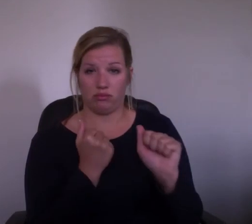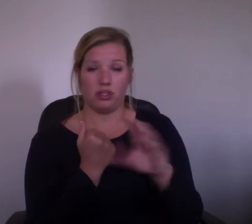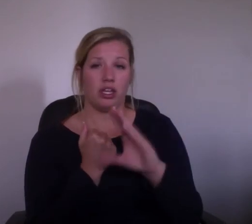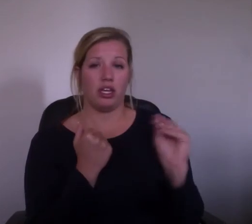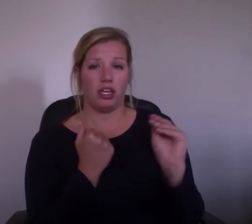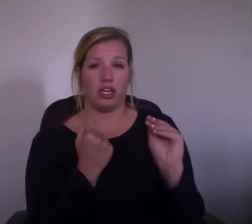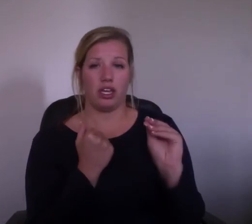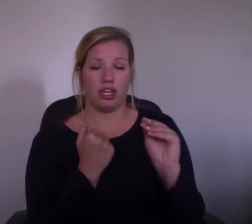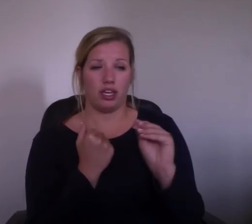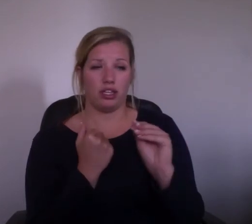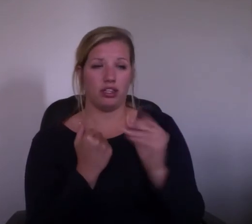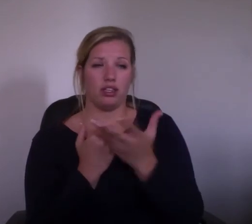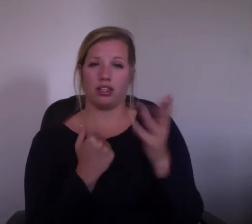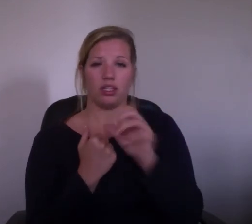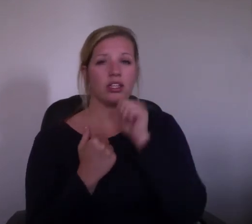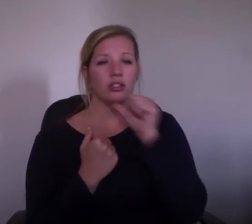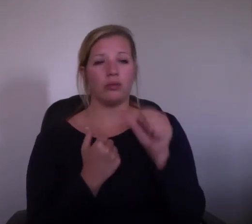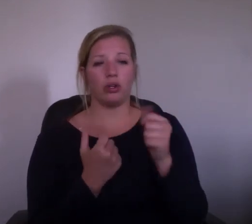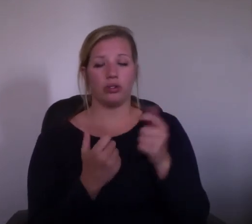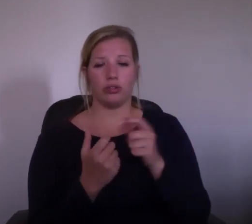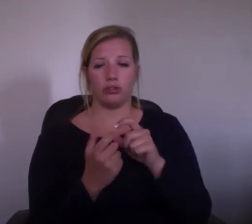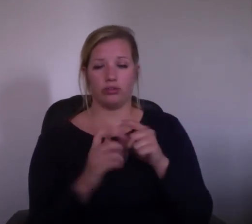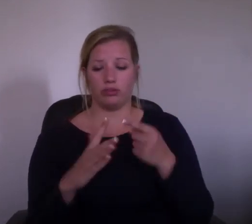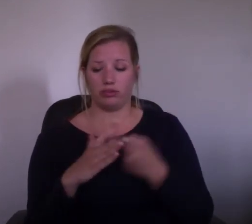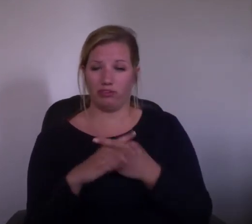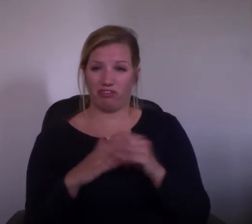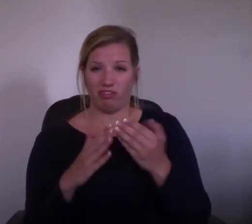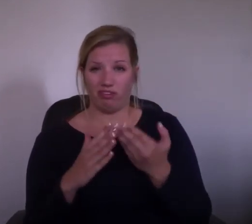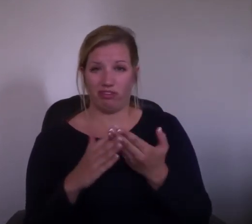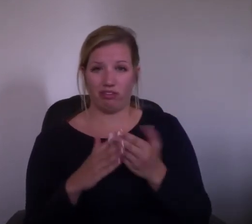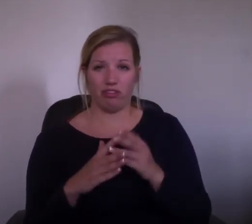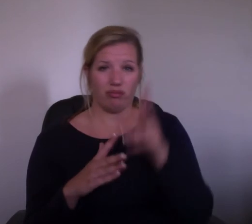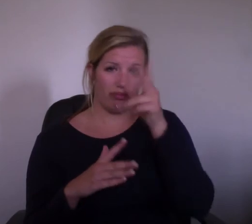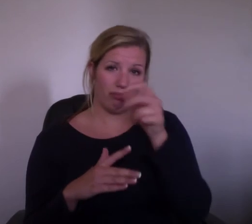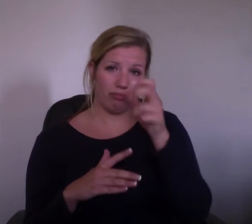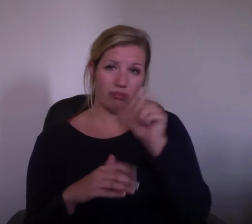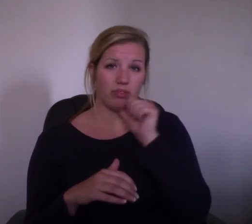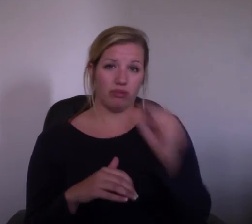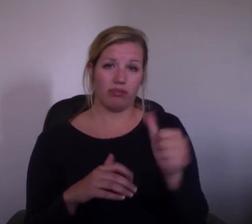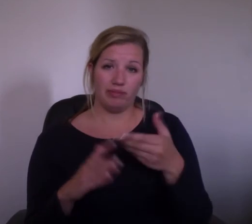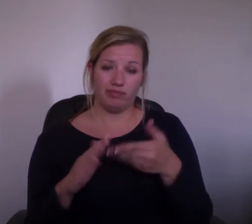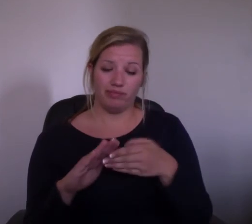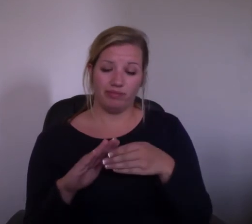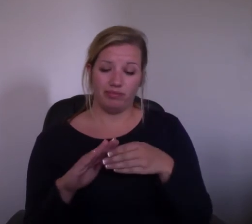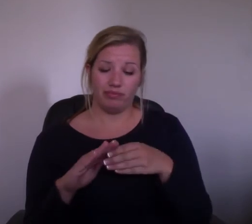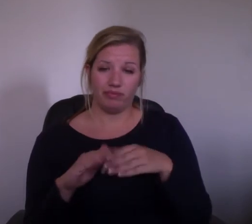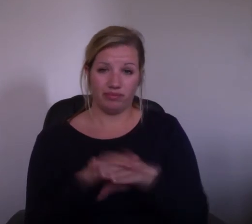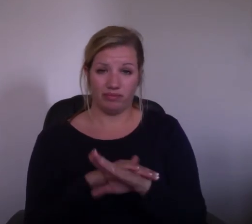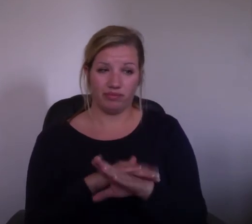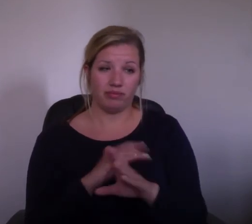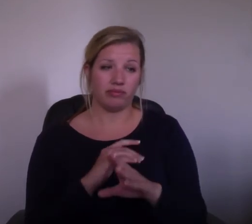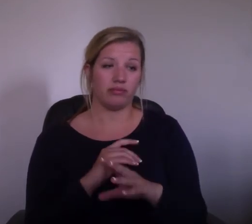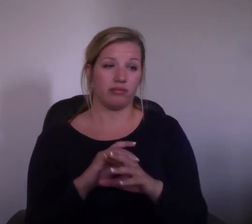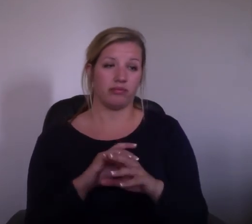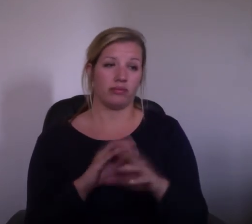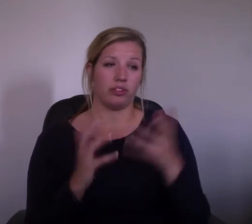rodents and insects won't get into it, and so that it's ready to use in case you have to leave your home quickly. You want to be able to grab that kit and take it